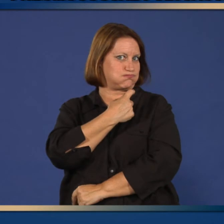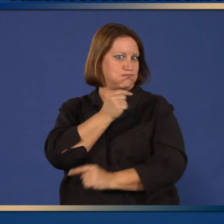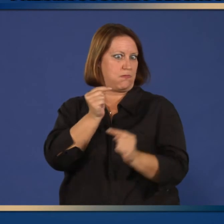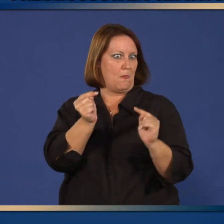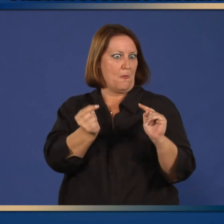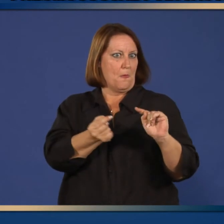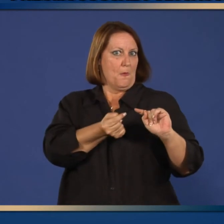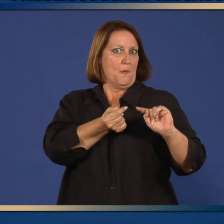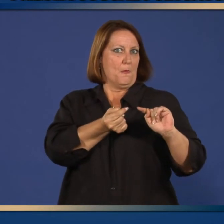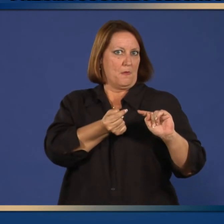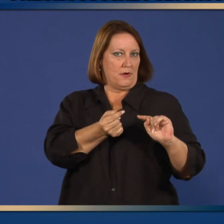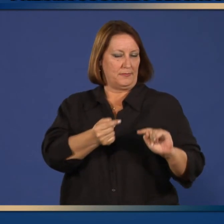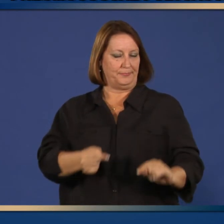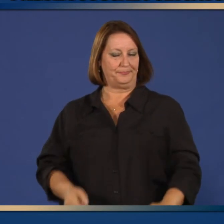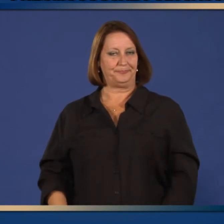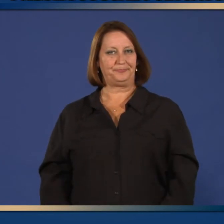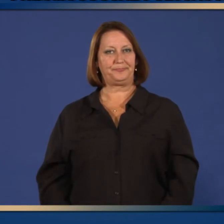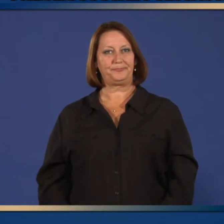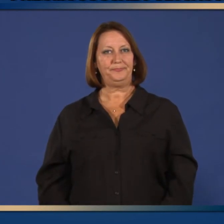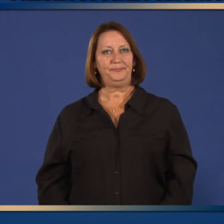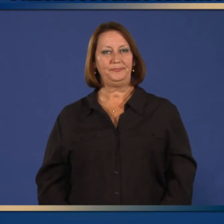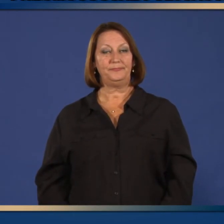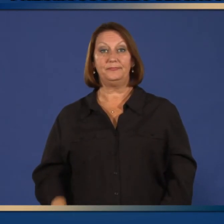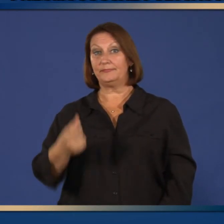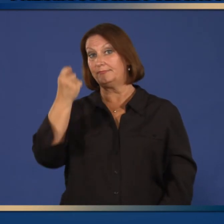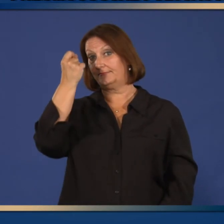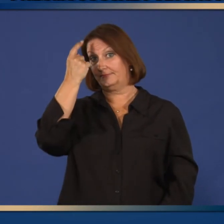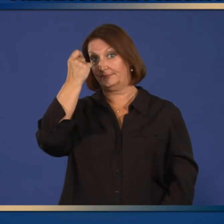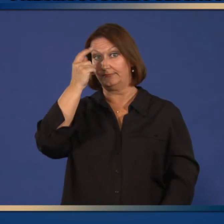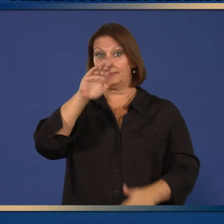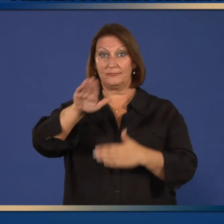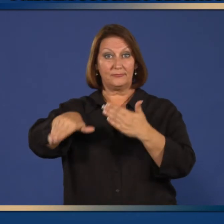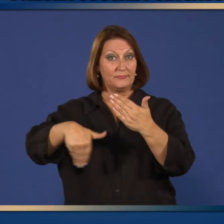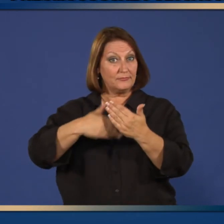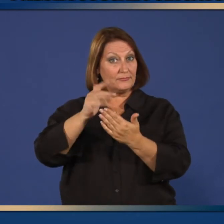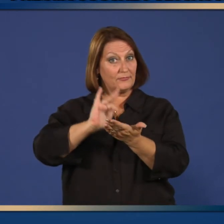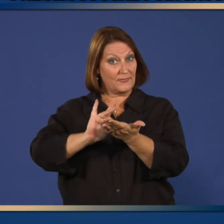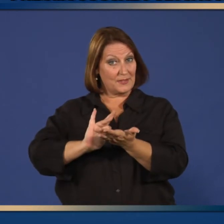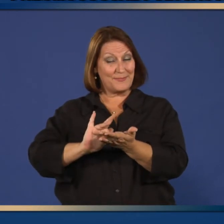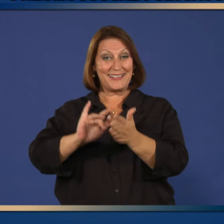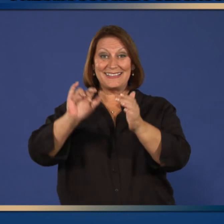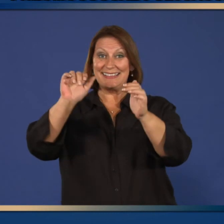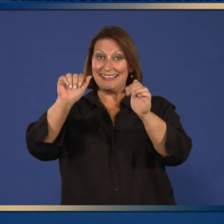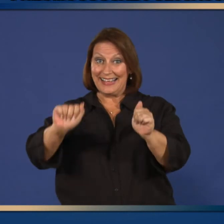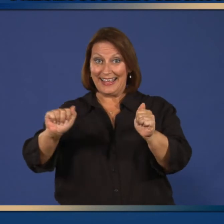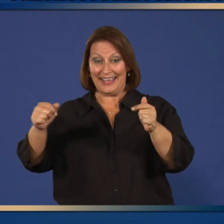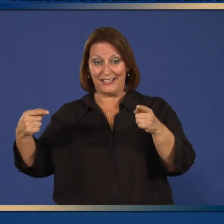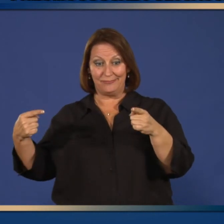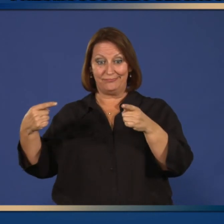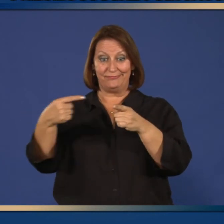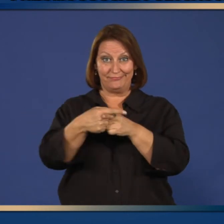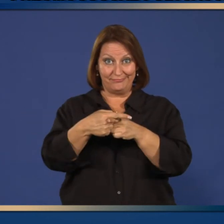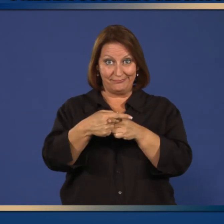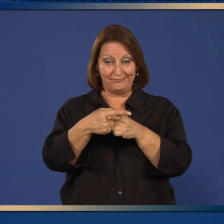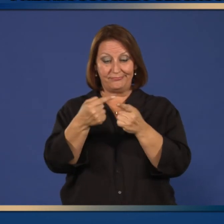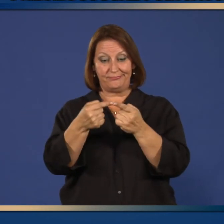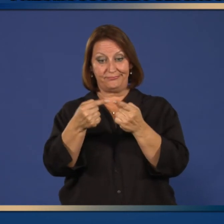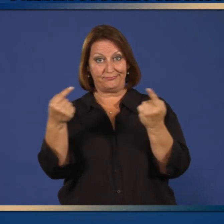A vaccine, like any medicine, could cause a serious